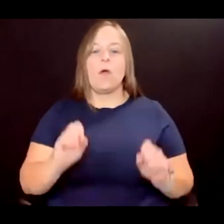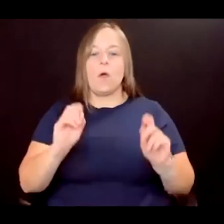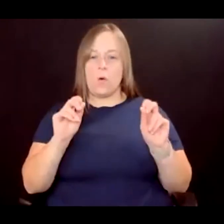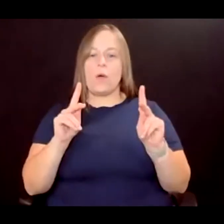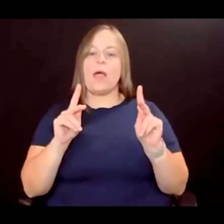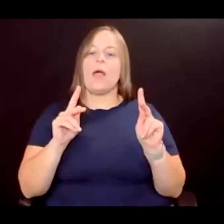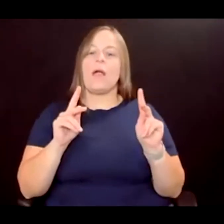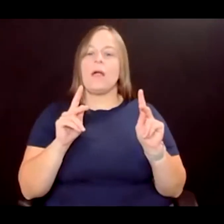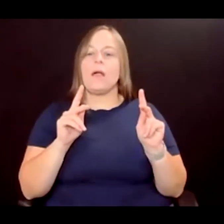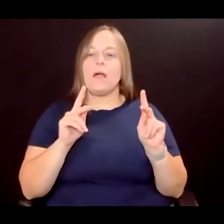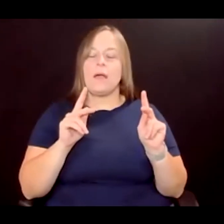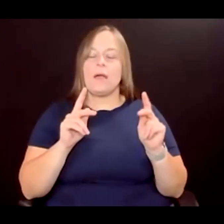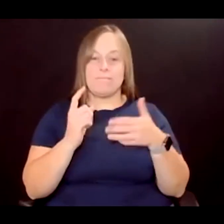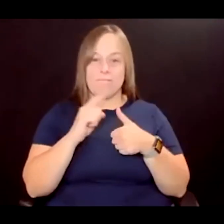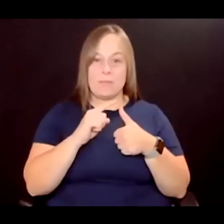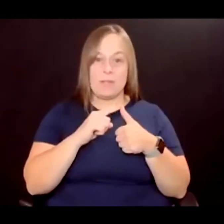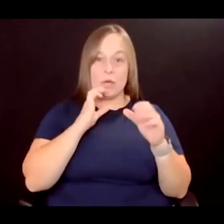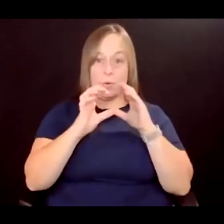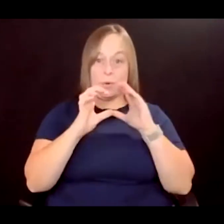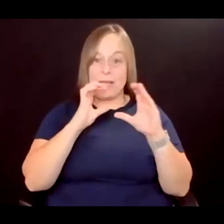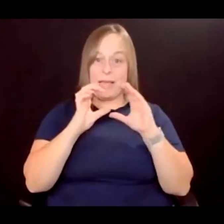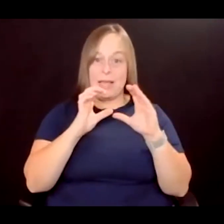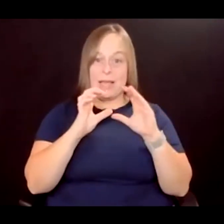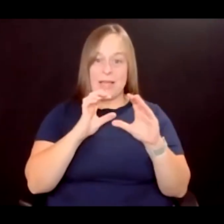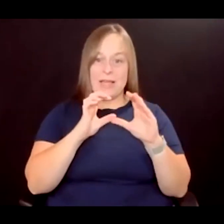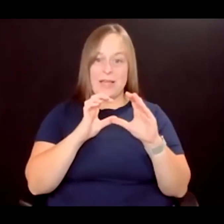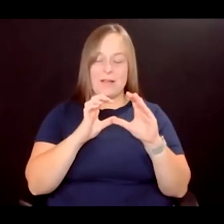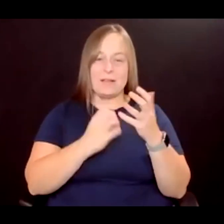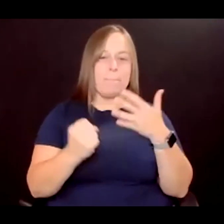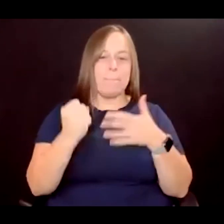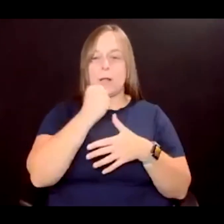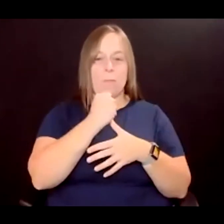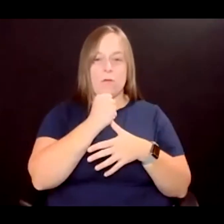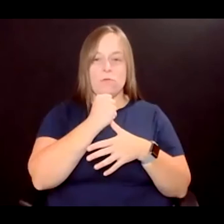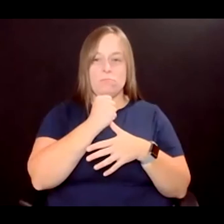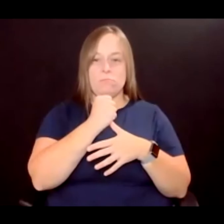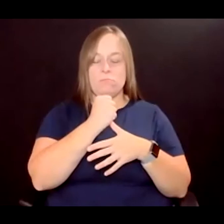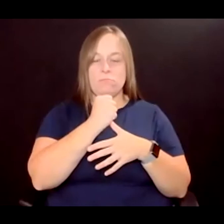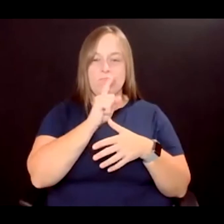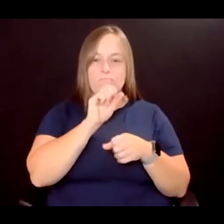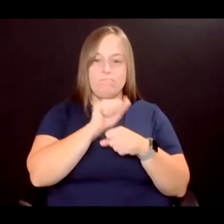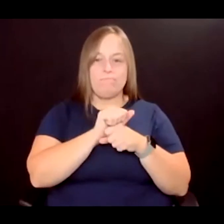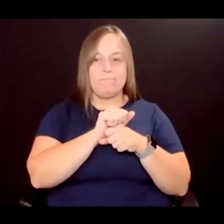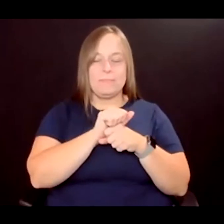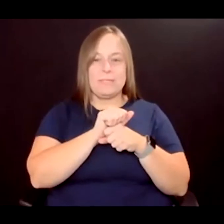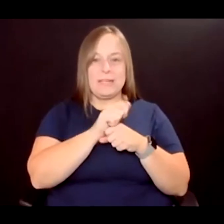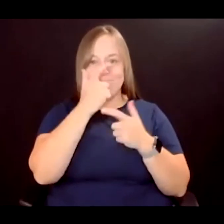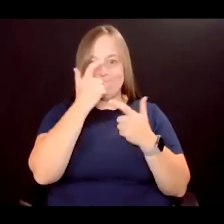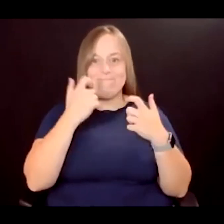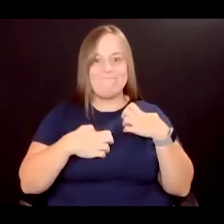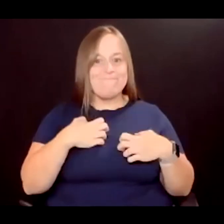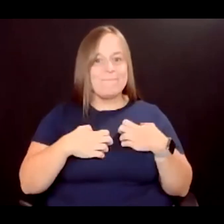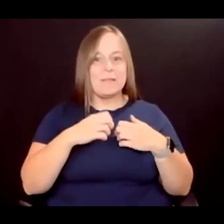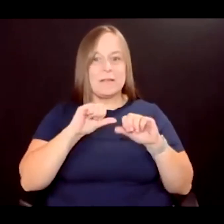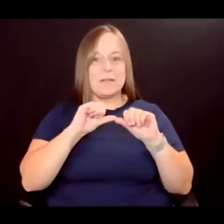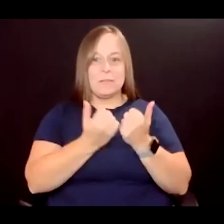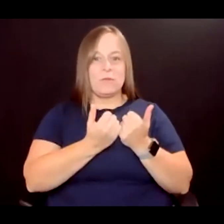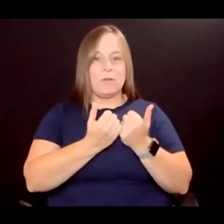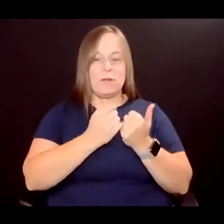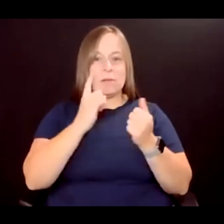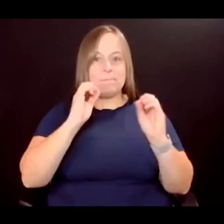mainly point out issues that I see with accessibility in the community. One example would be, I live on Washington Avenue and I'm a